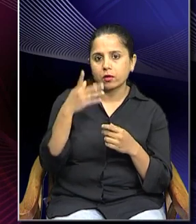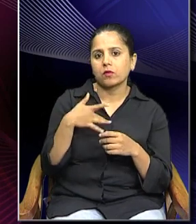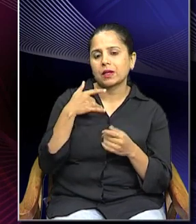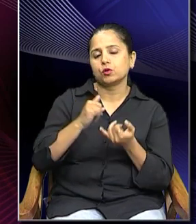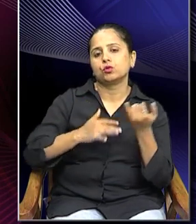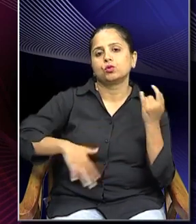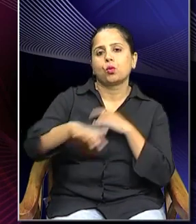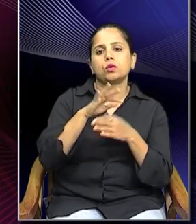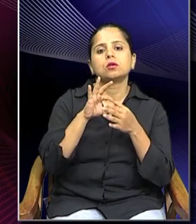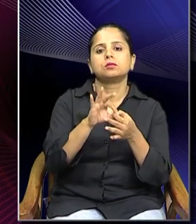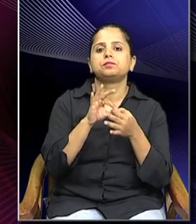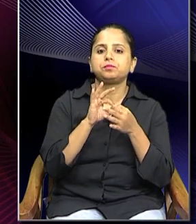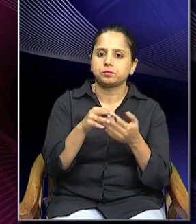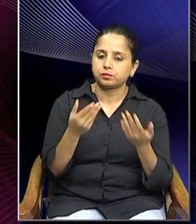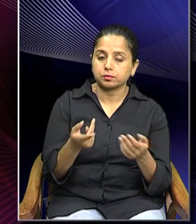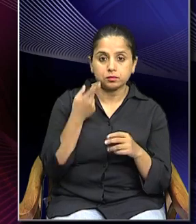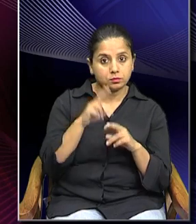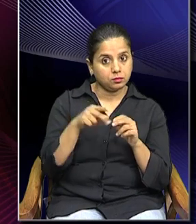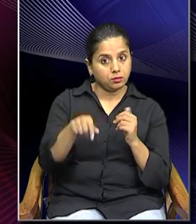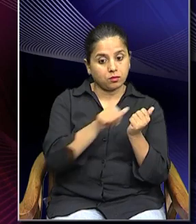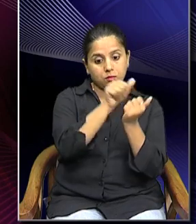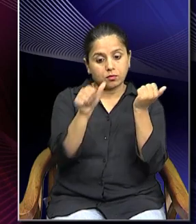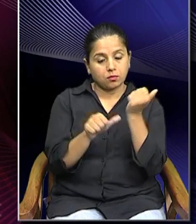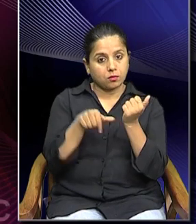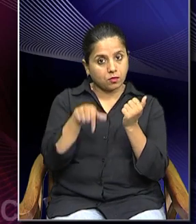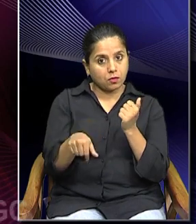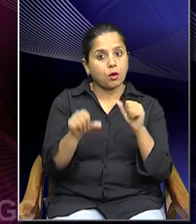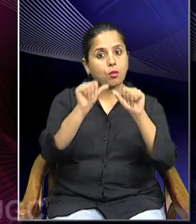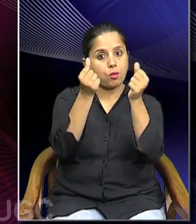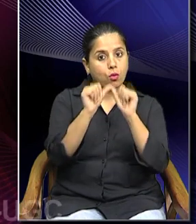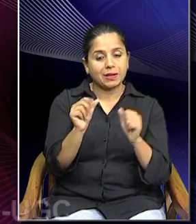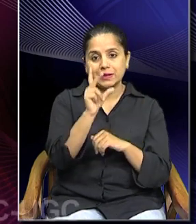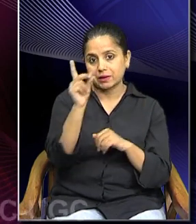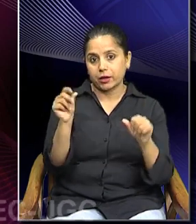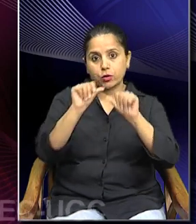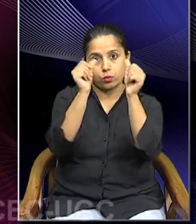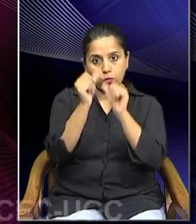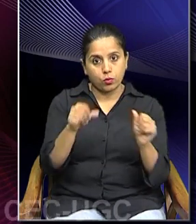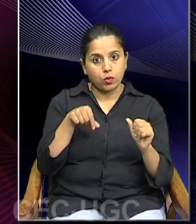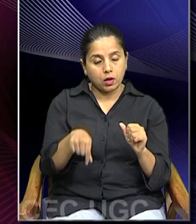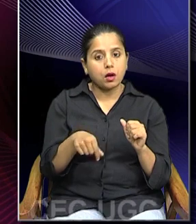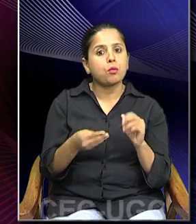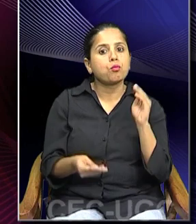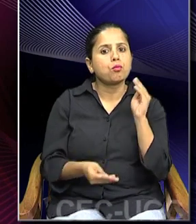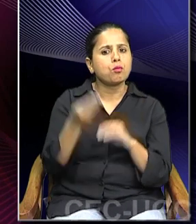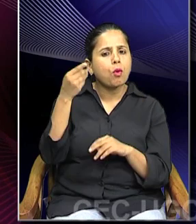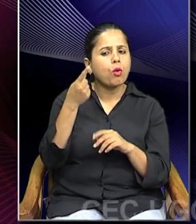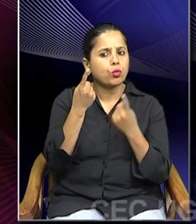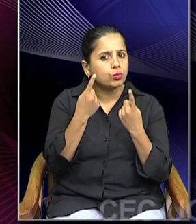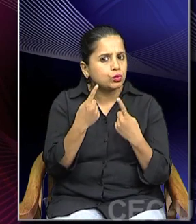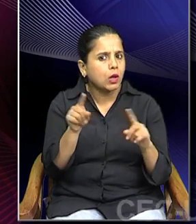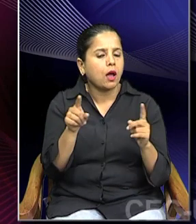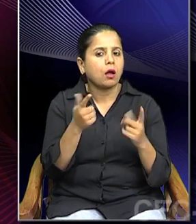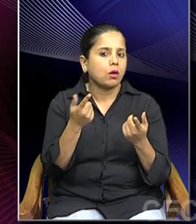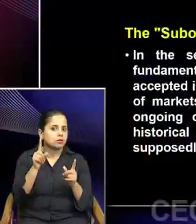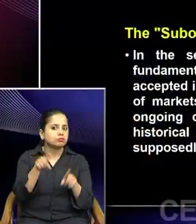social relations. If we look into the subordinate model, the second model, a more fundamental